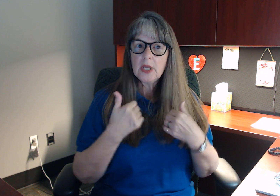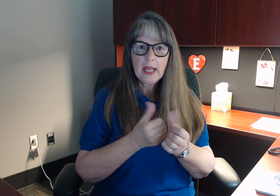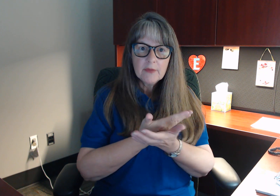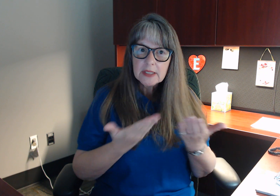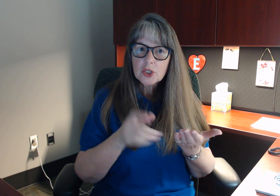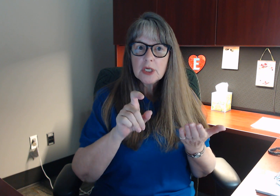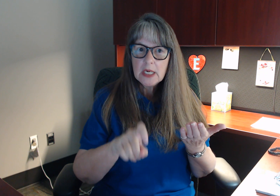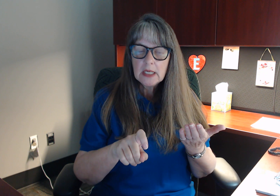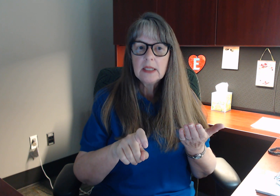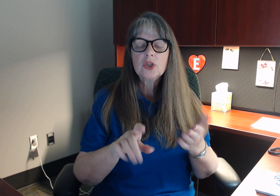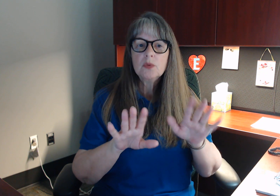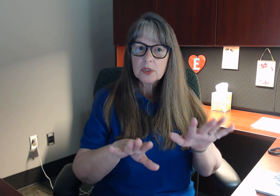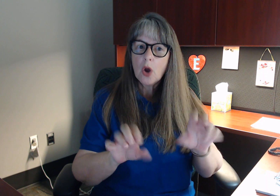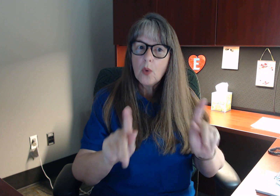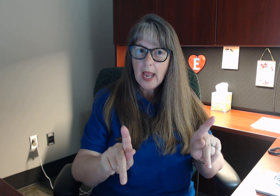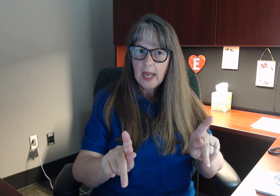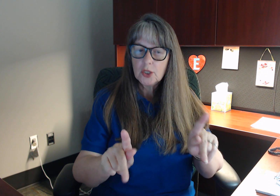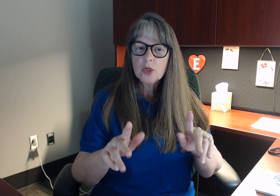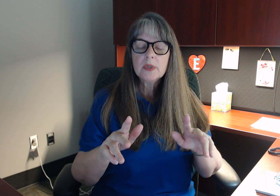had everything she needed, that she was okay. She was